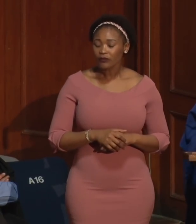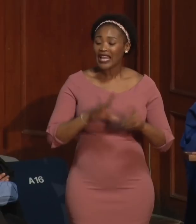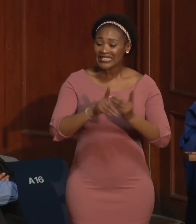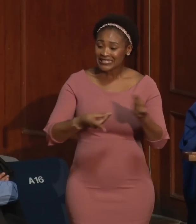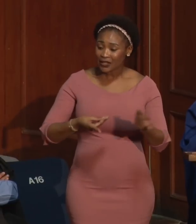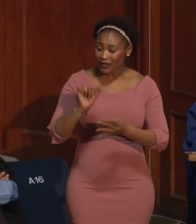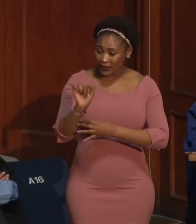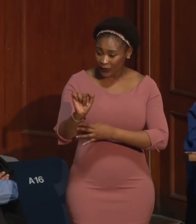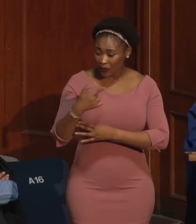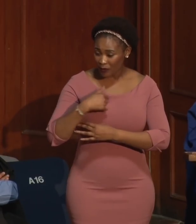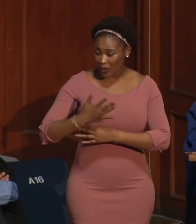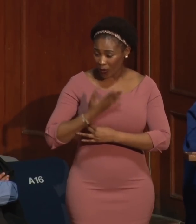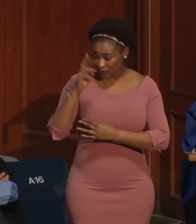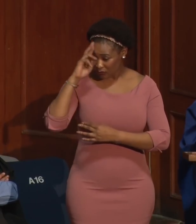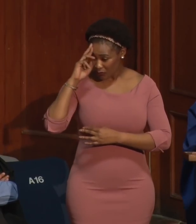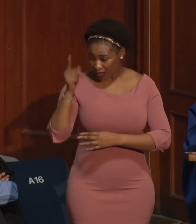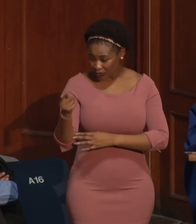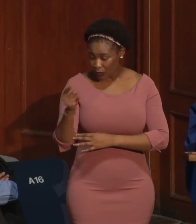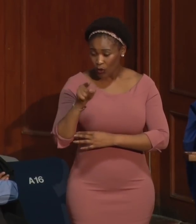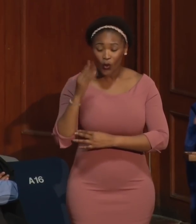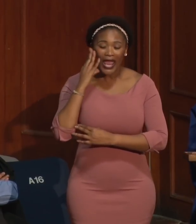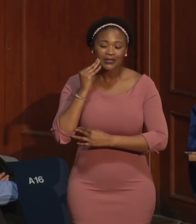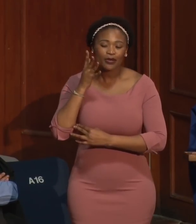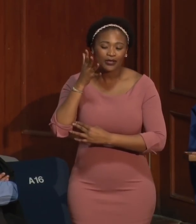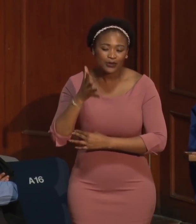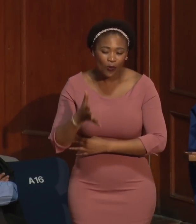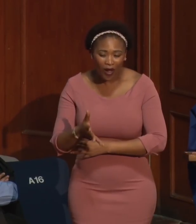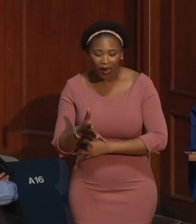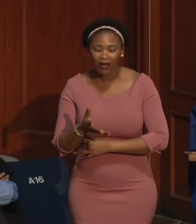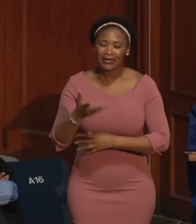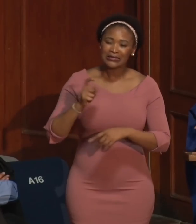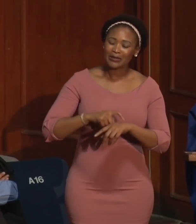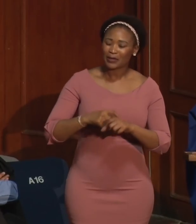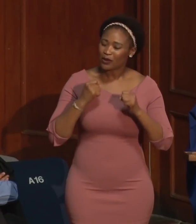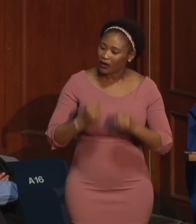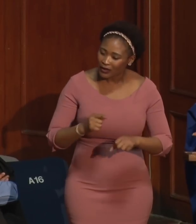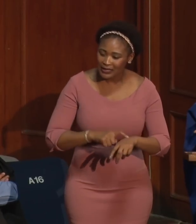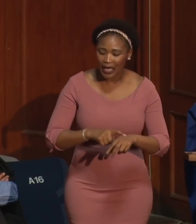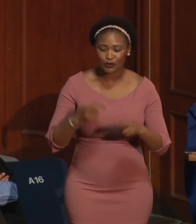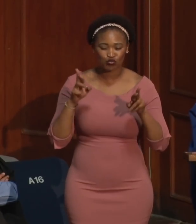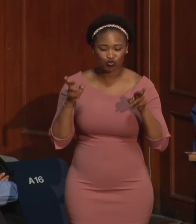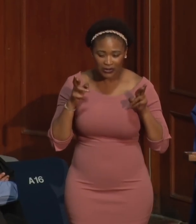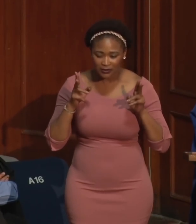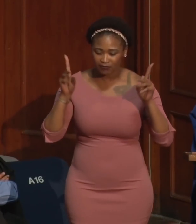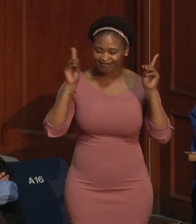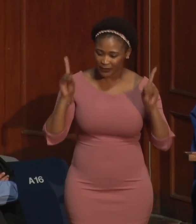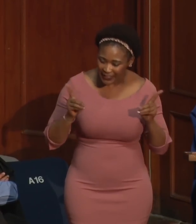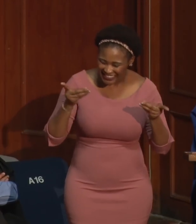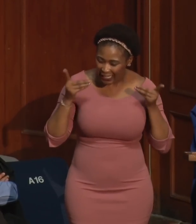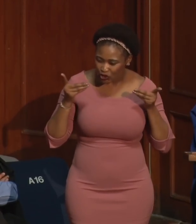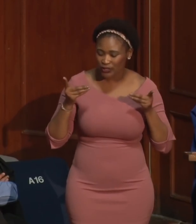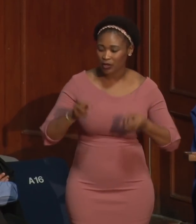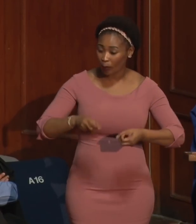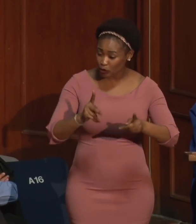or your diploma, let me remind you that you will experience uncertainties, risks, dangers, and opportunities